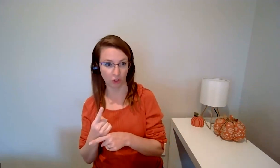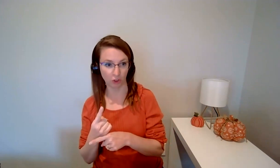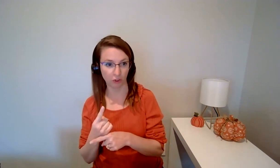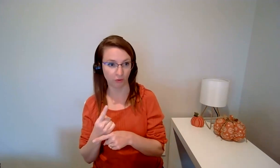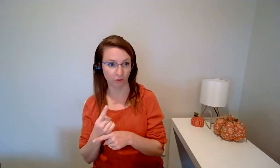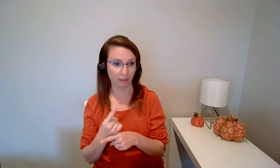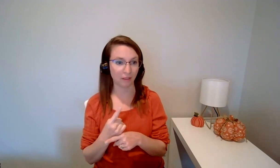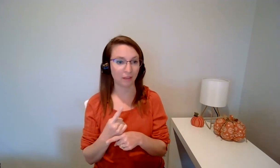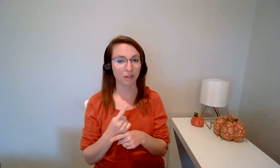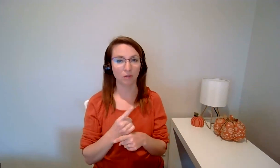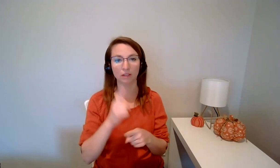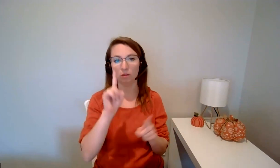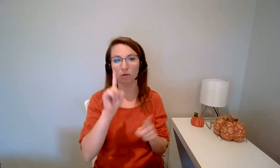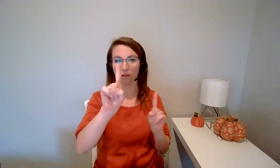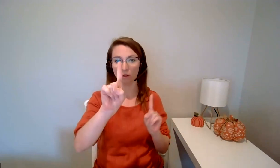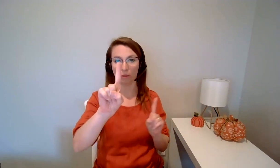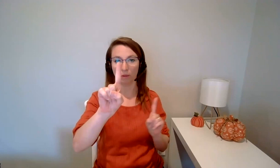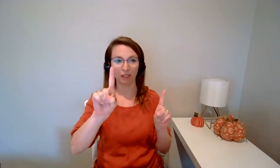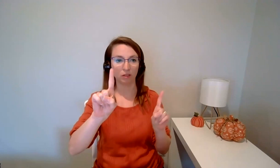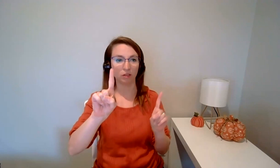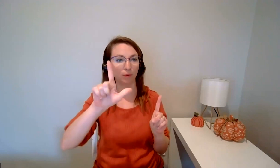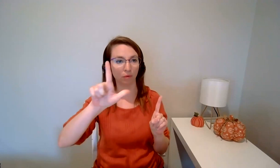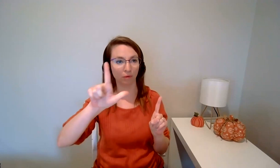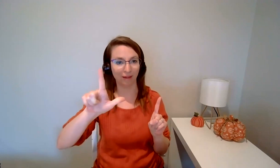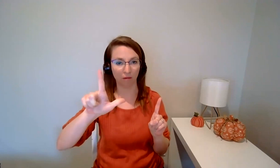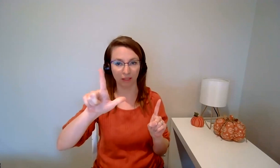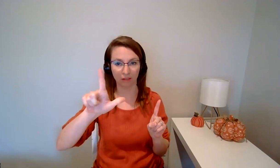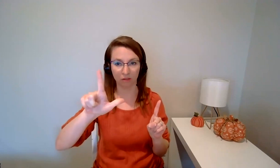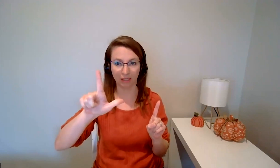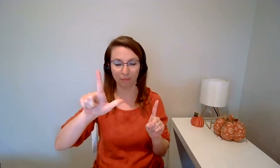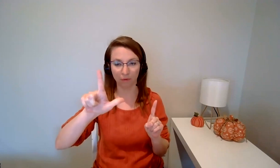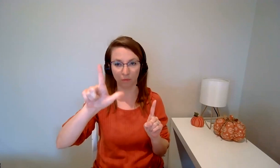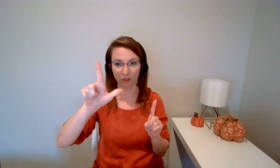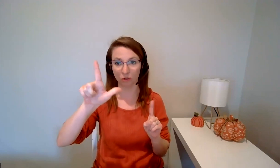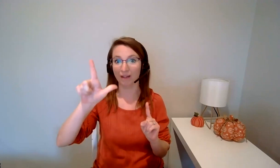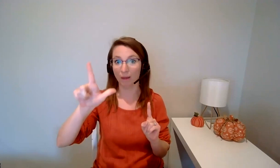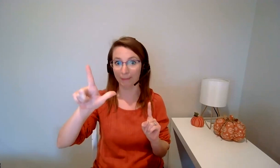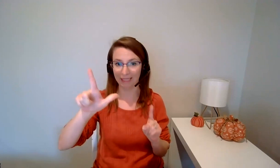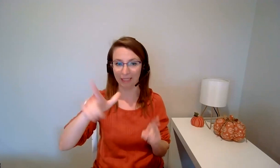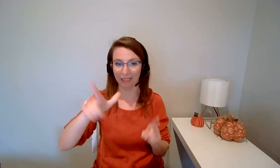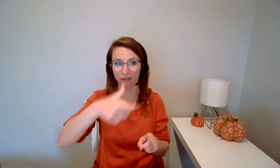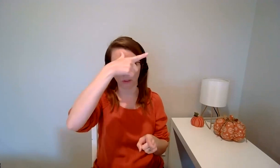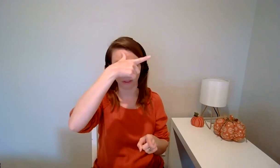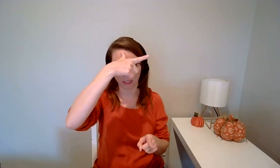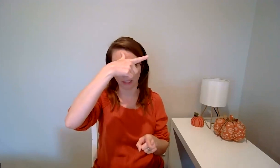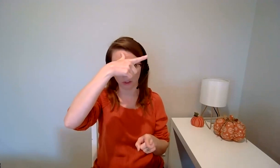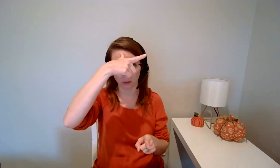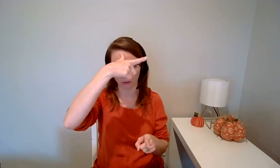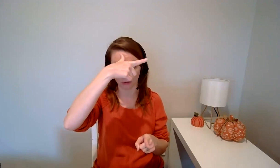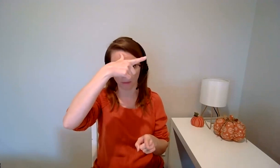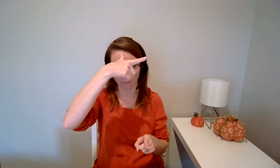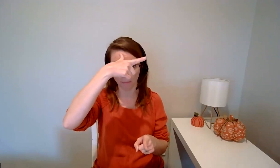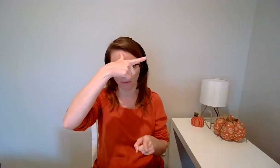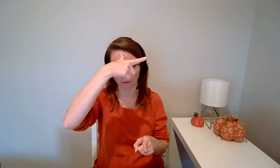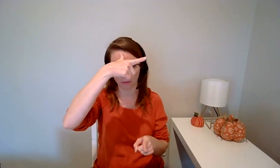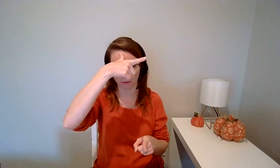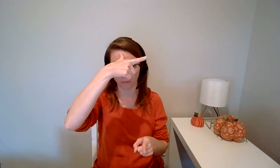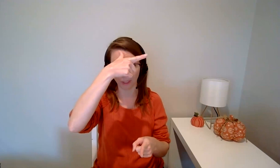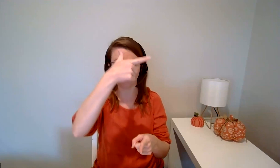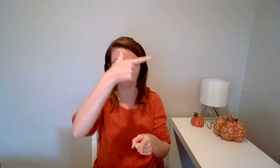sister. You can do either a 1 hand shape or an L hand shape with your dominant hand. So you can touch your thumb to your